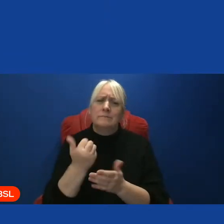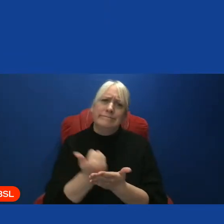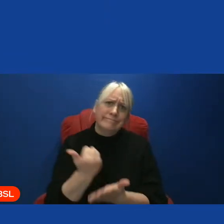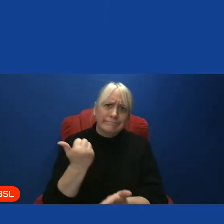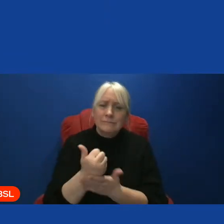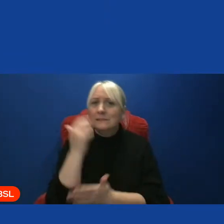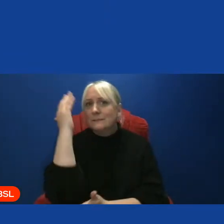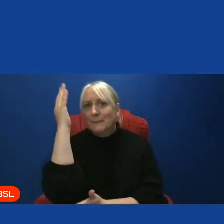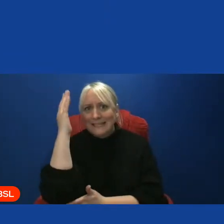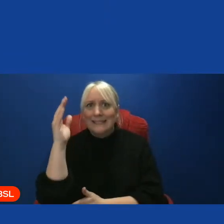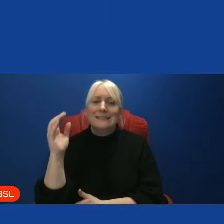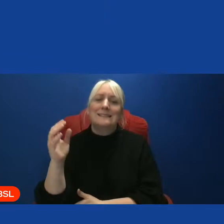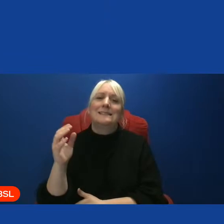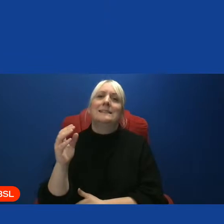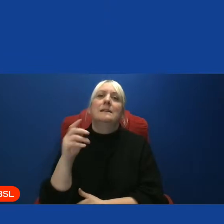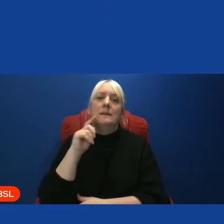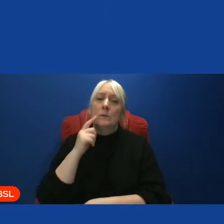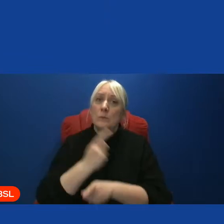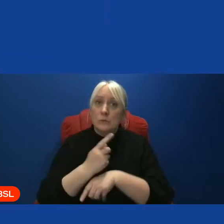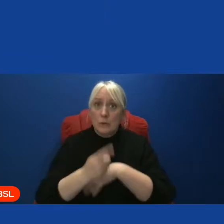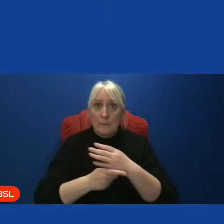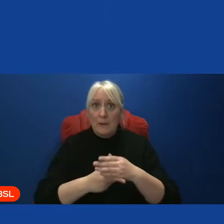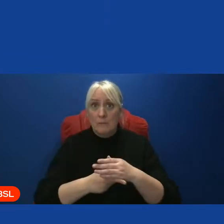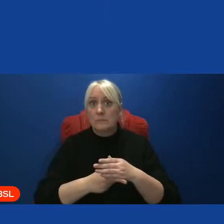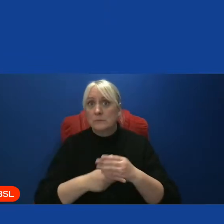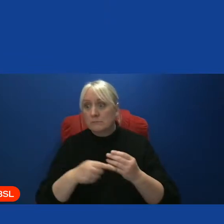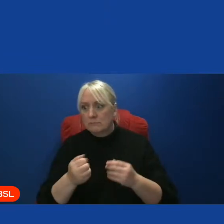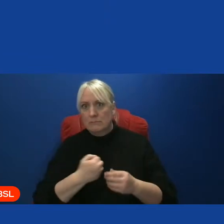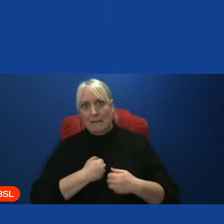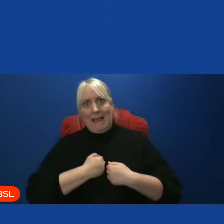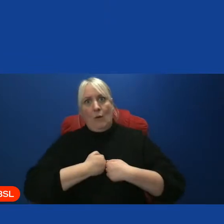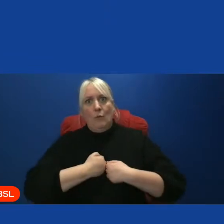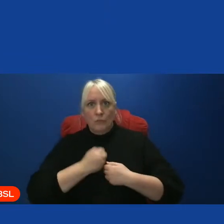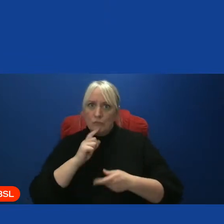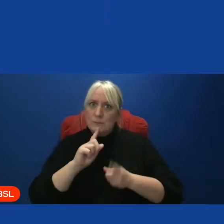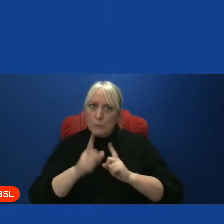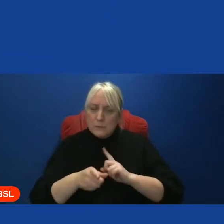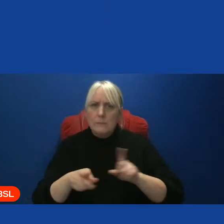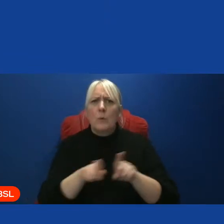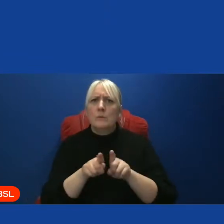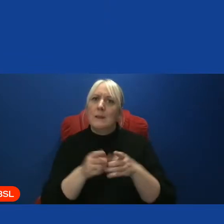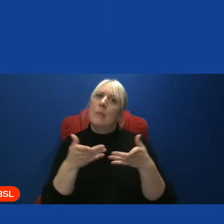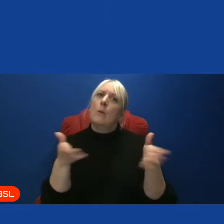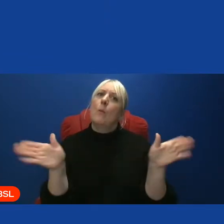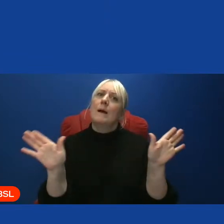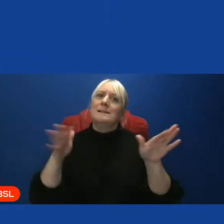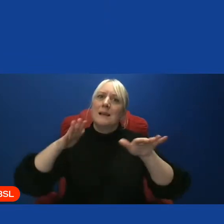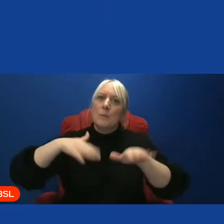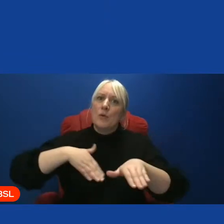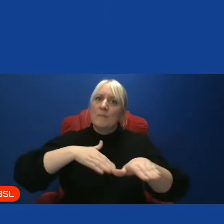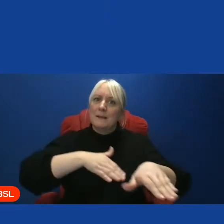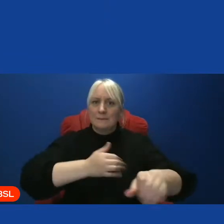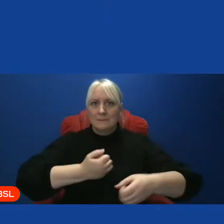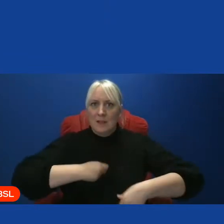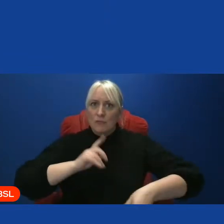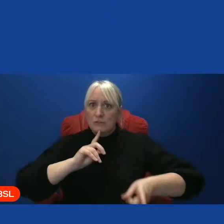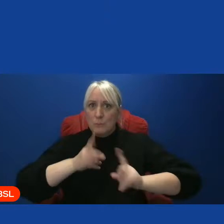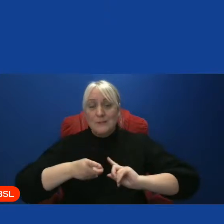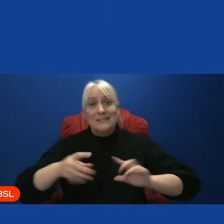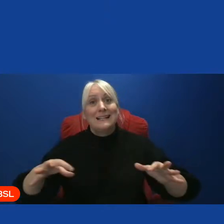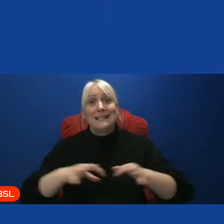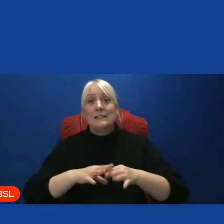make contributions about not only PCS's response, but also the wider movement's response to both the cuts to